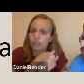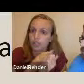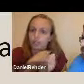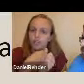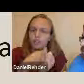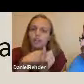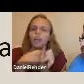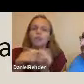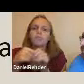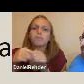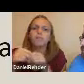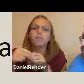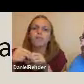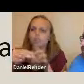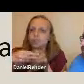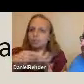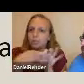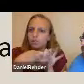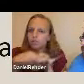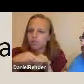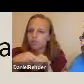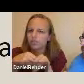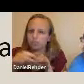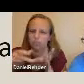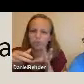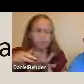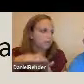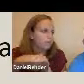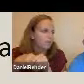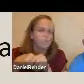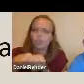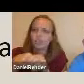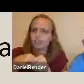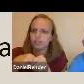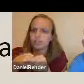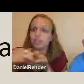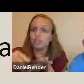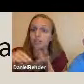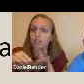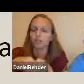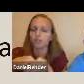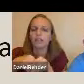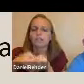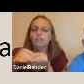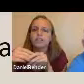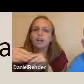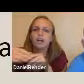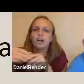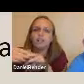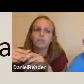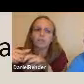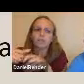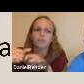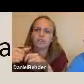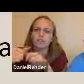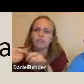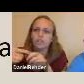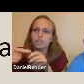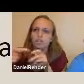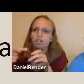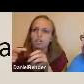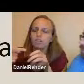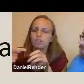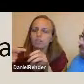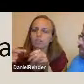and training. And there's a few members of the GSLT that live in Romania. There's also